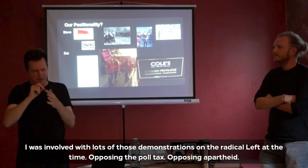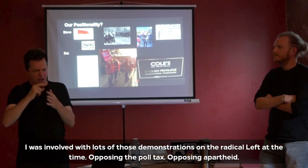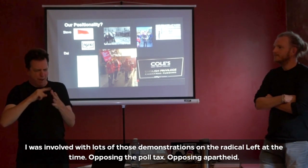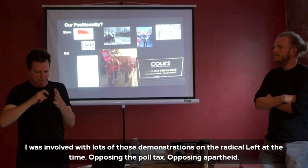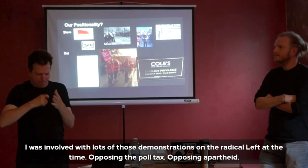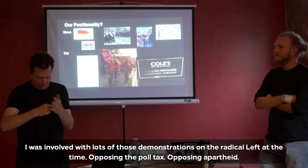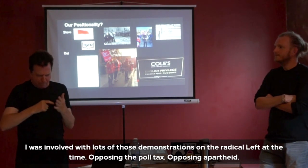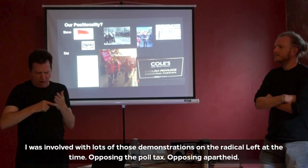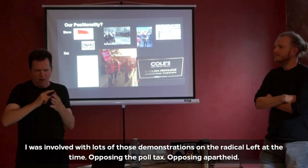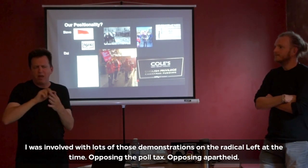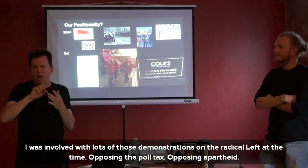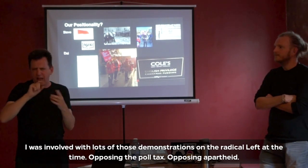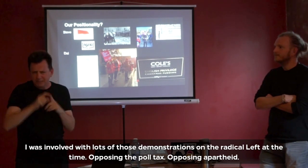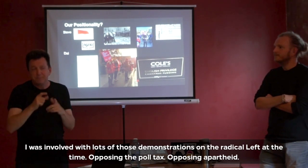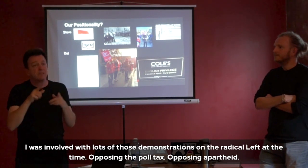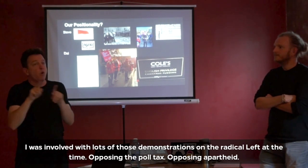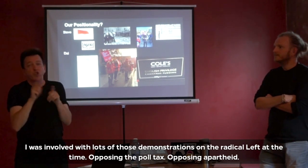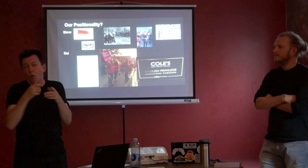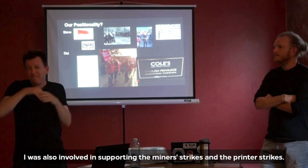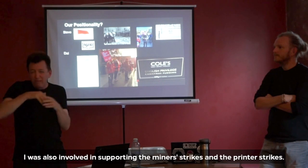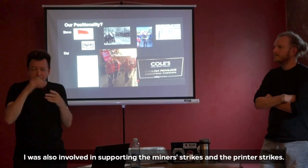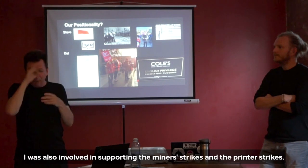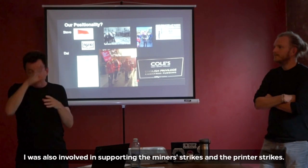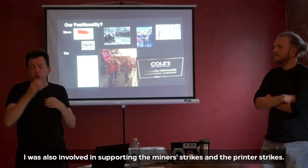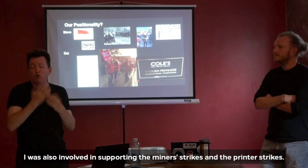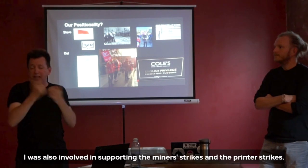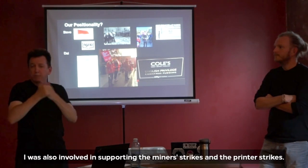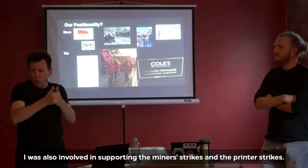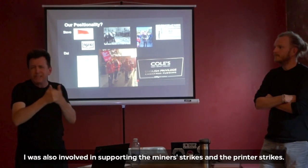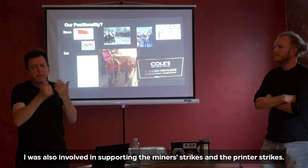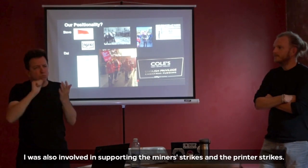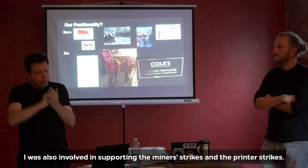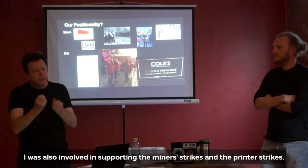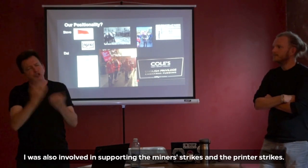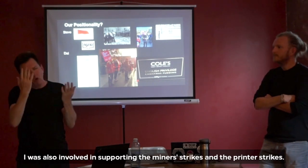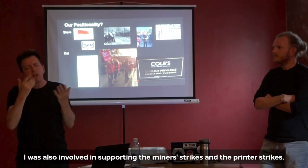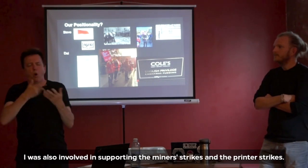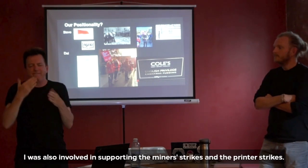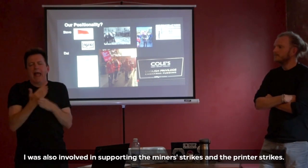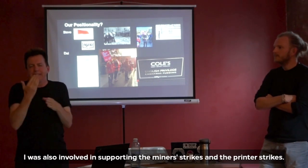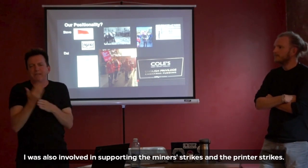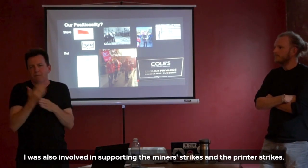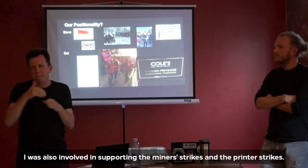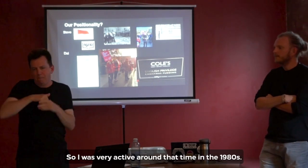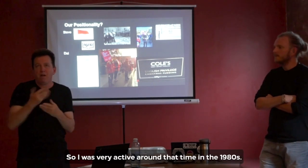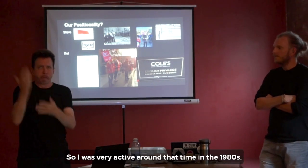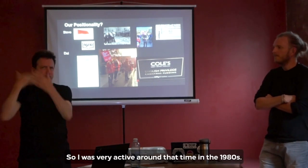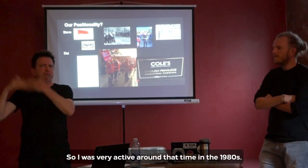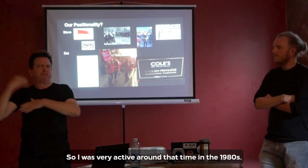tax, opposing apartheid. I was also involved in supporting the miners' strikes, the printers' strikes, so I was very active around